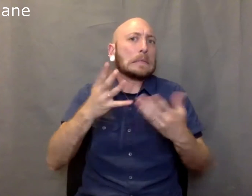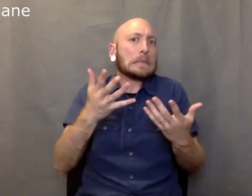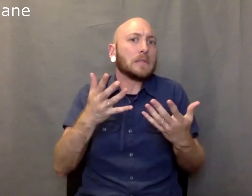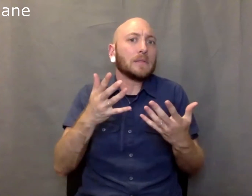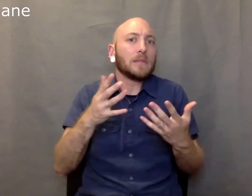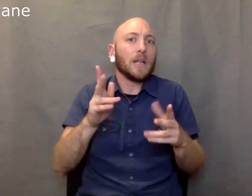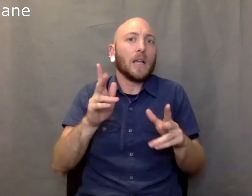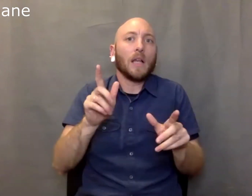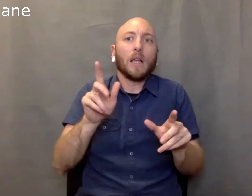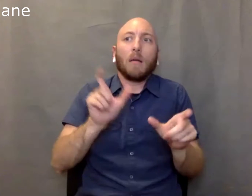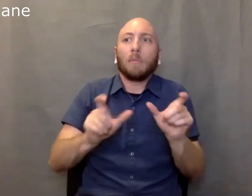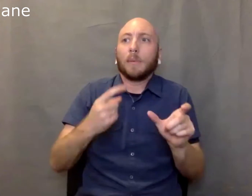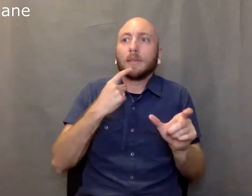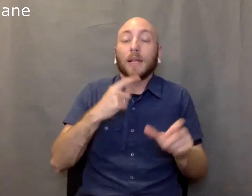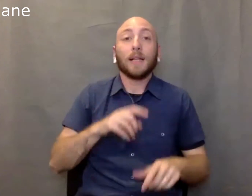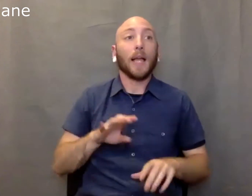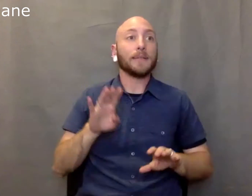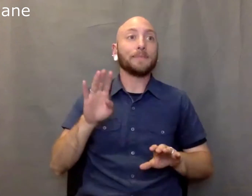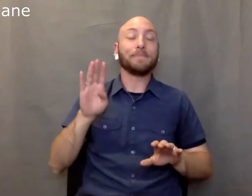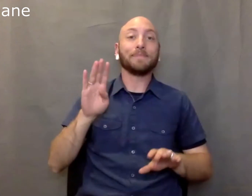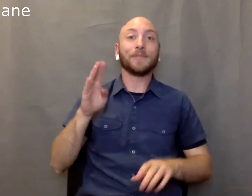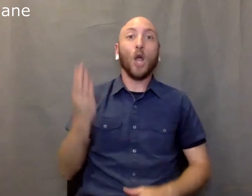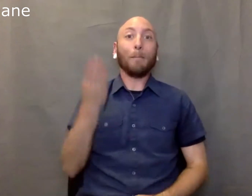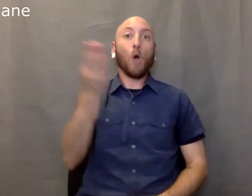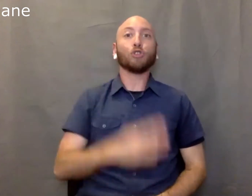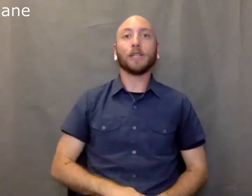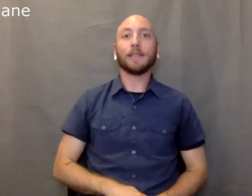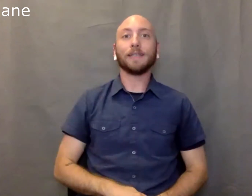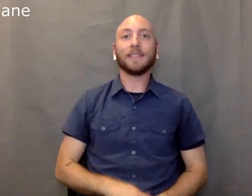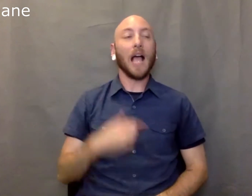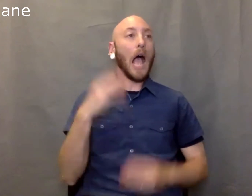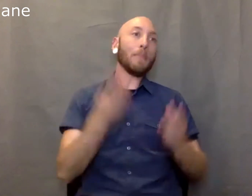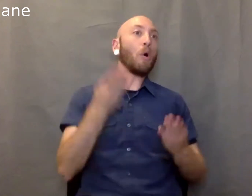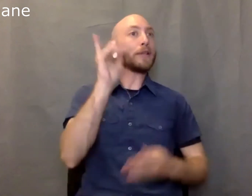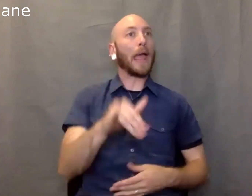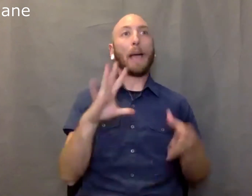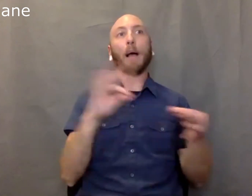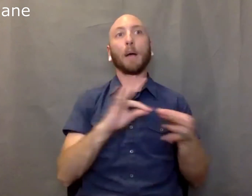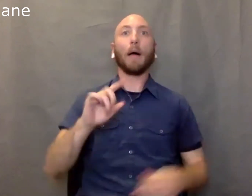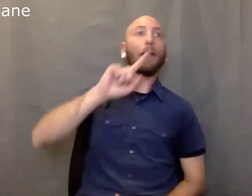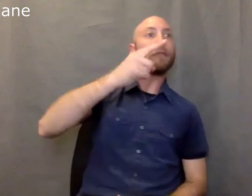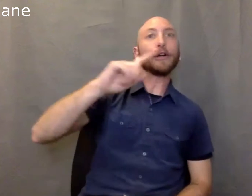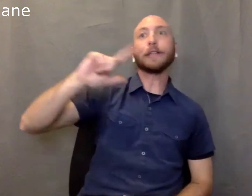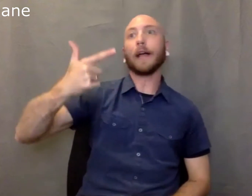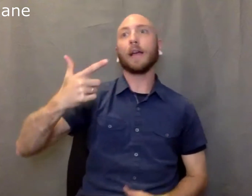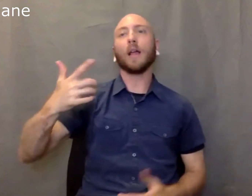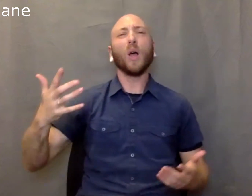like motion to make this, I abstain this, blah, blah, blah, blah. I was like, so not what I was used to. I didn't